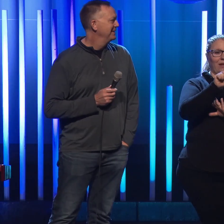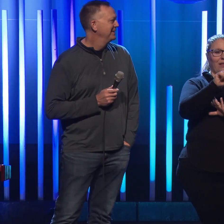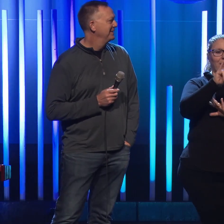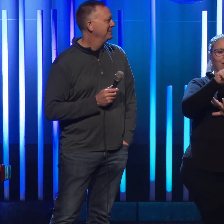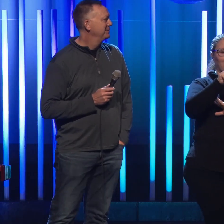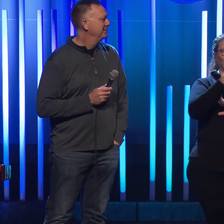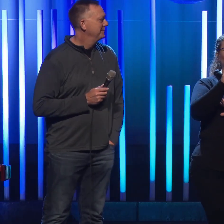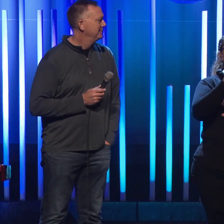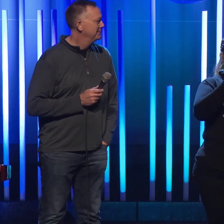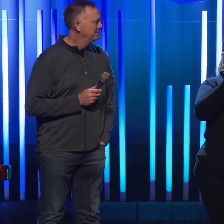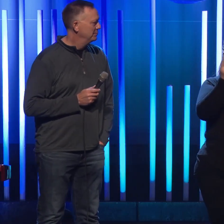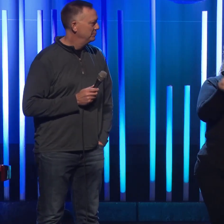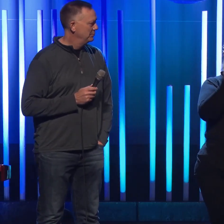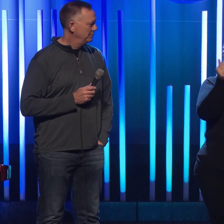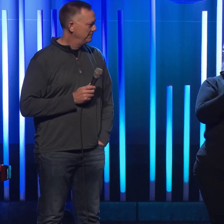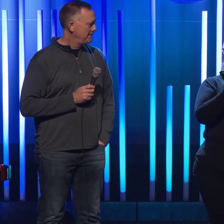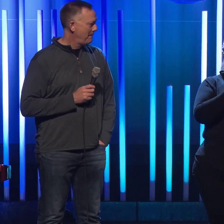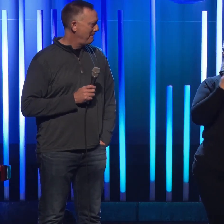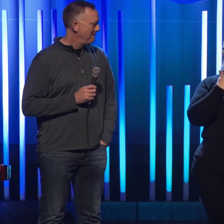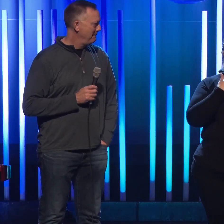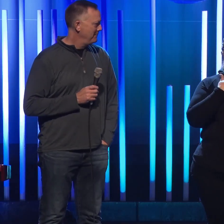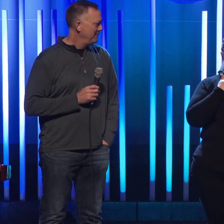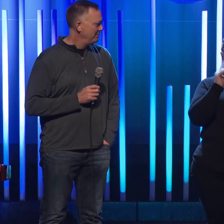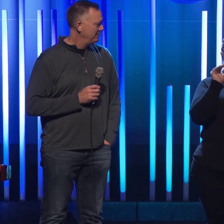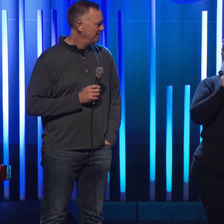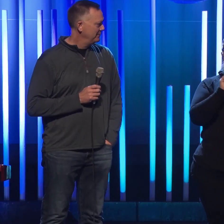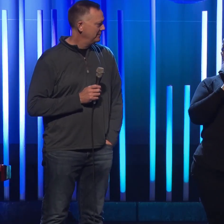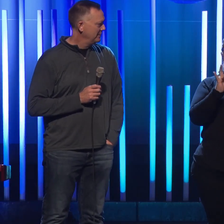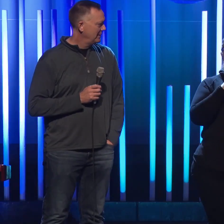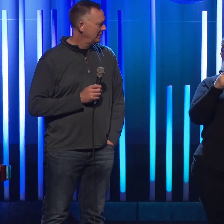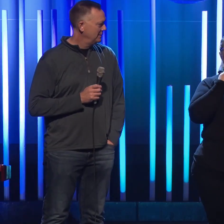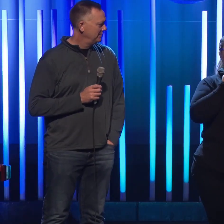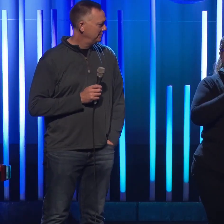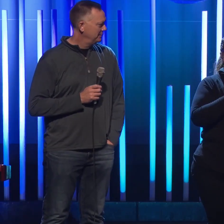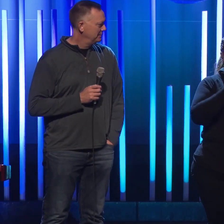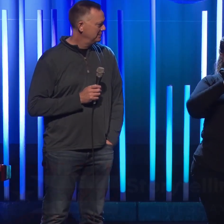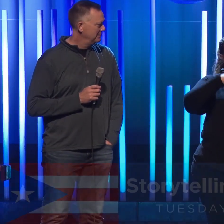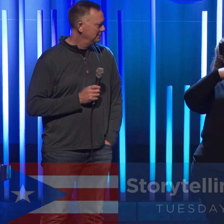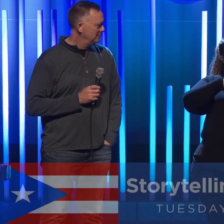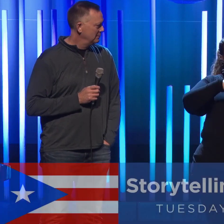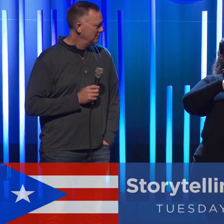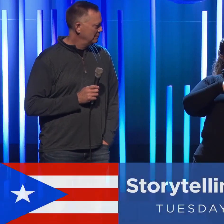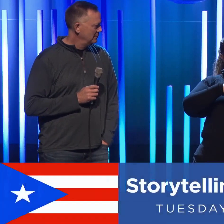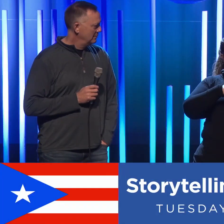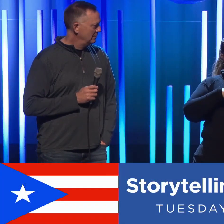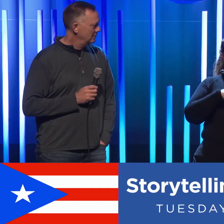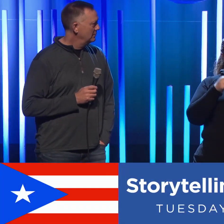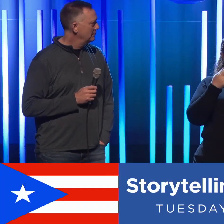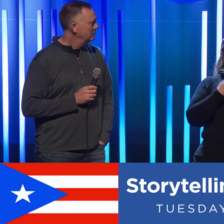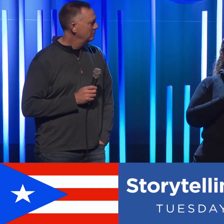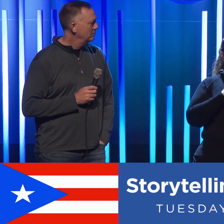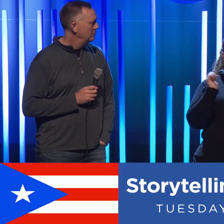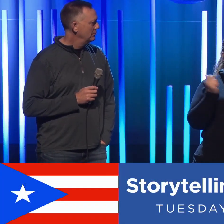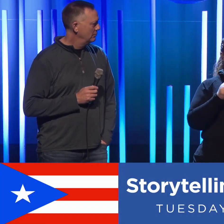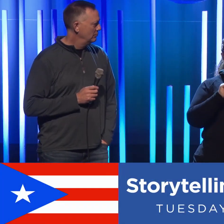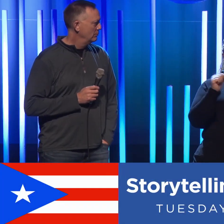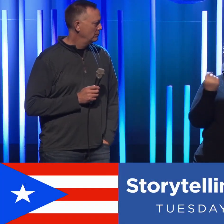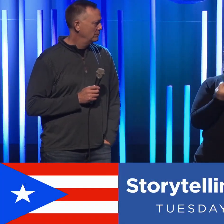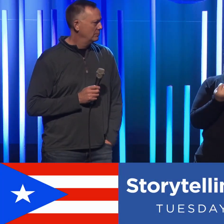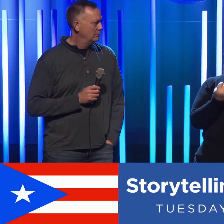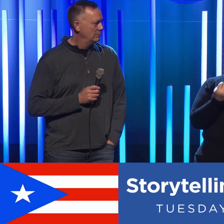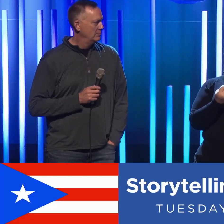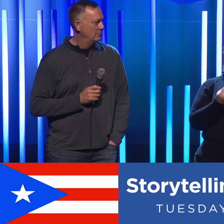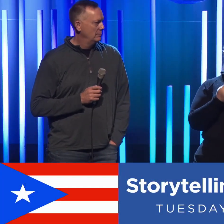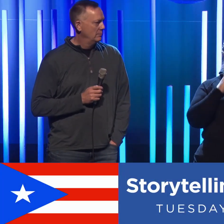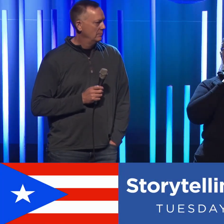on Tuesday night, we have our Night of Storytelling Puerto Rico edition. And so all of our team is going to be there and telling more stories